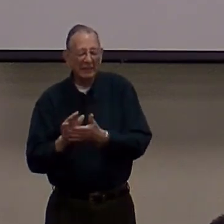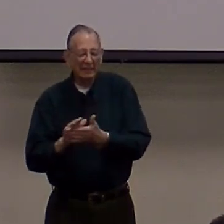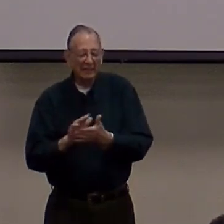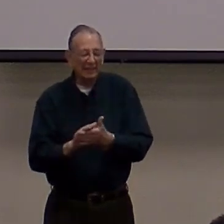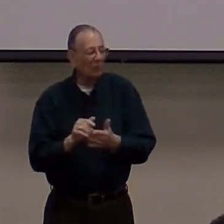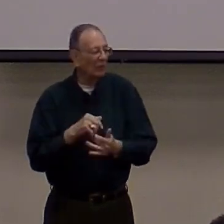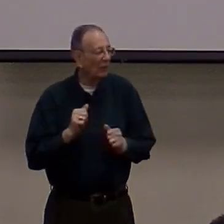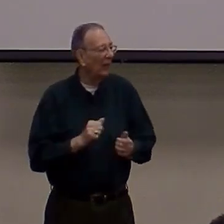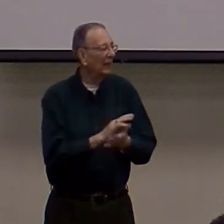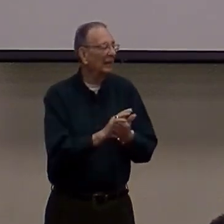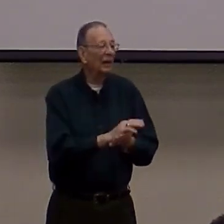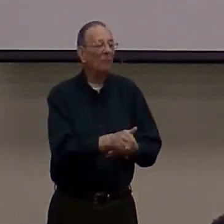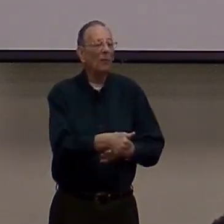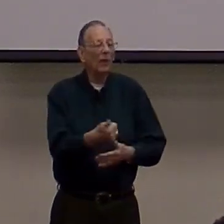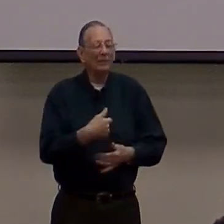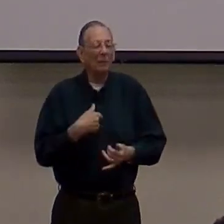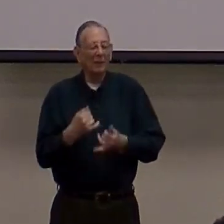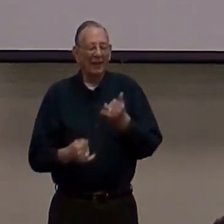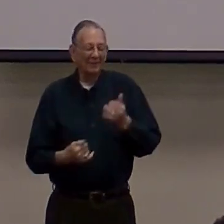made.